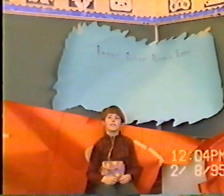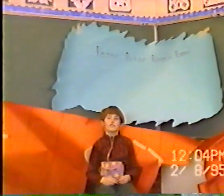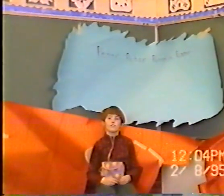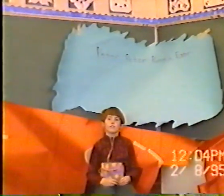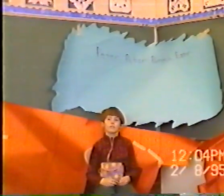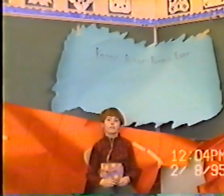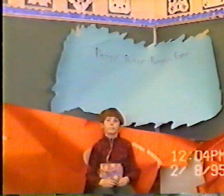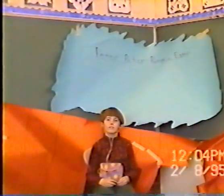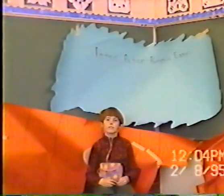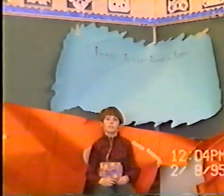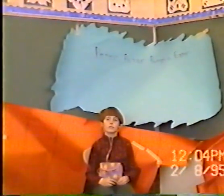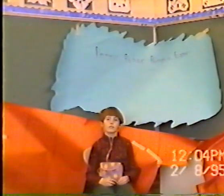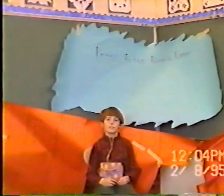He kept her very well.